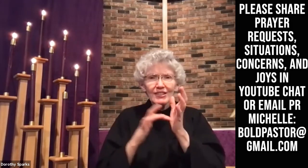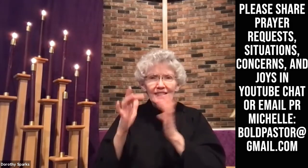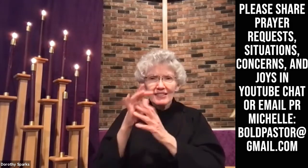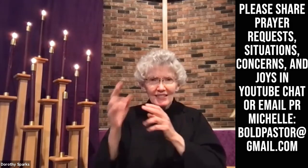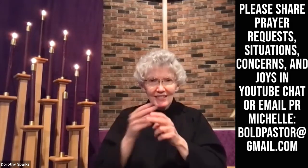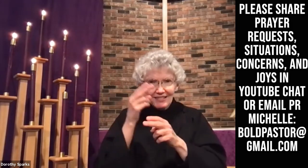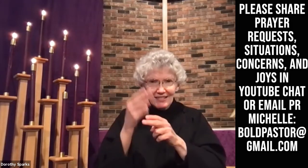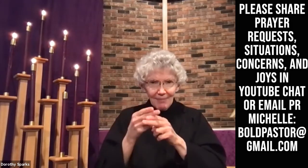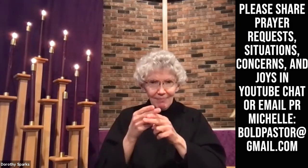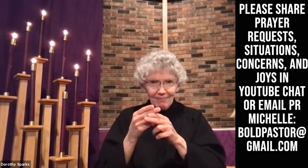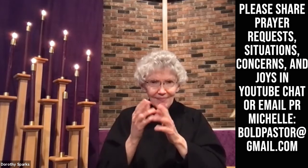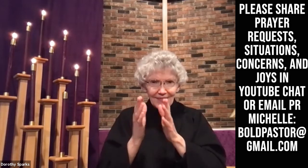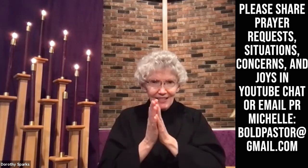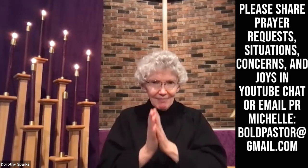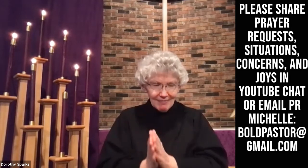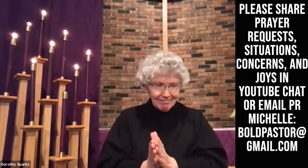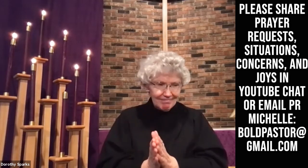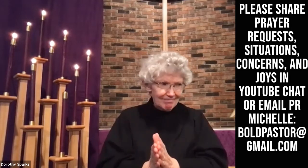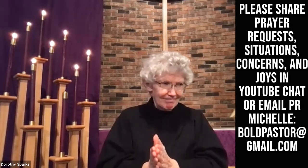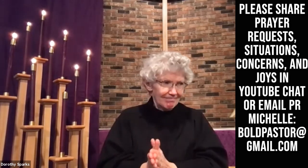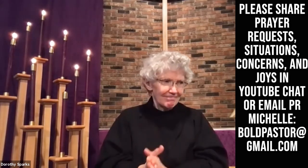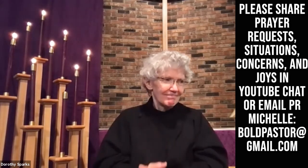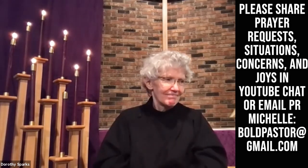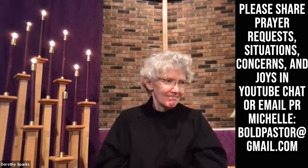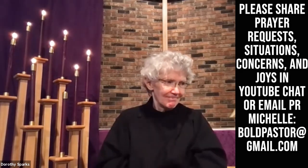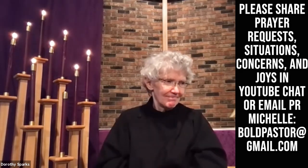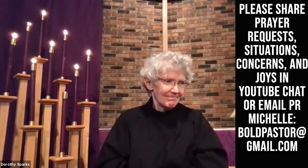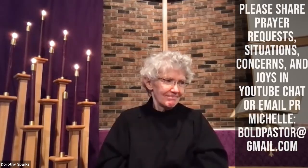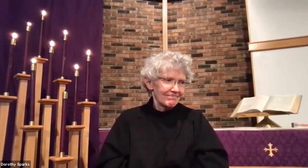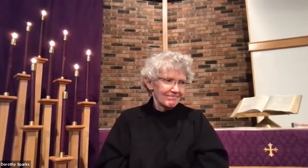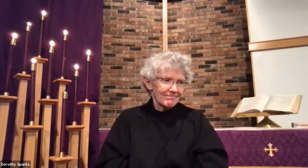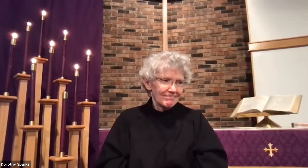We pray in Jesus' name. Amen.